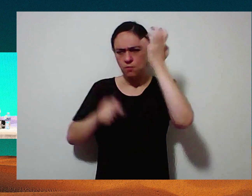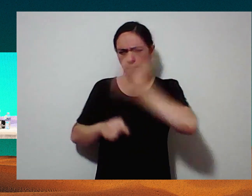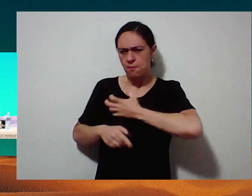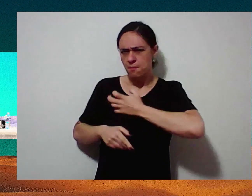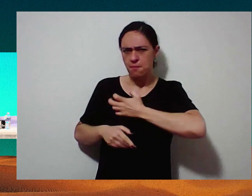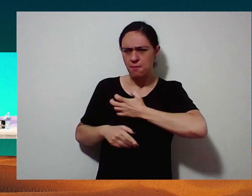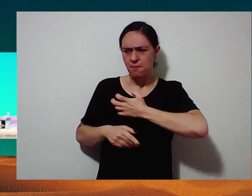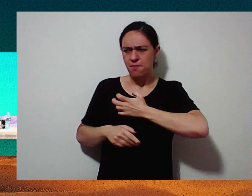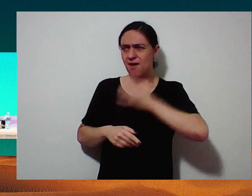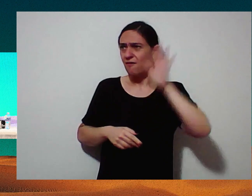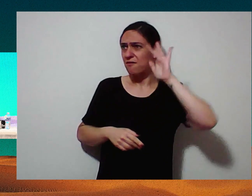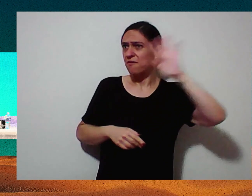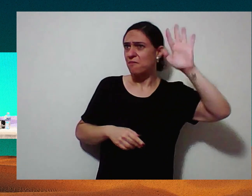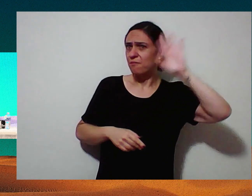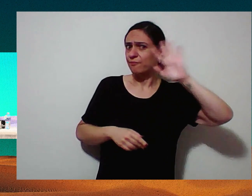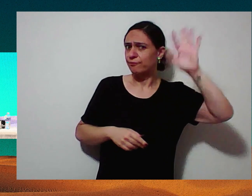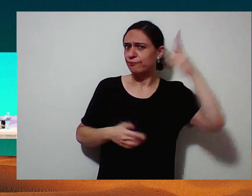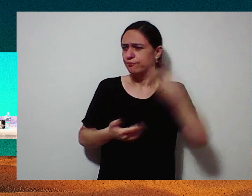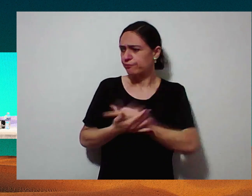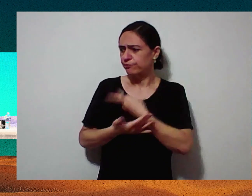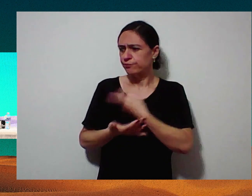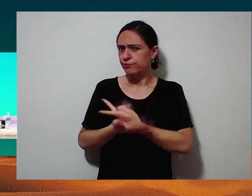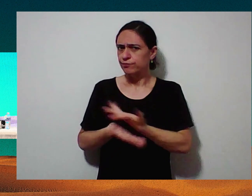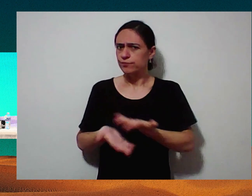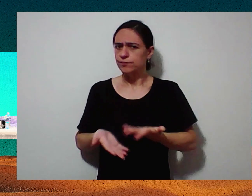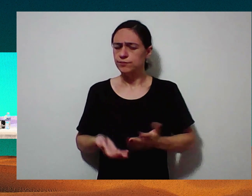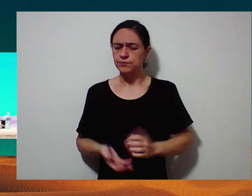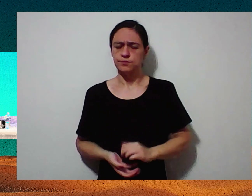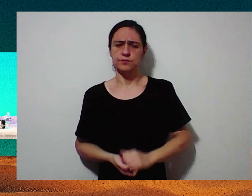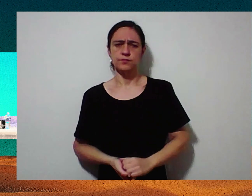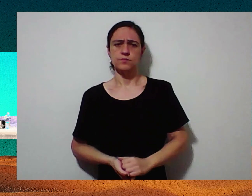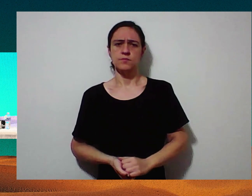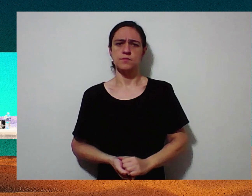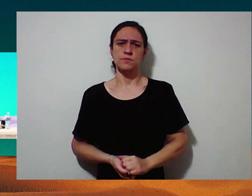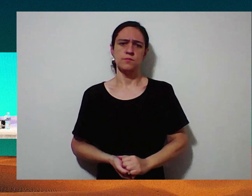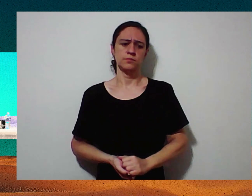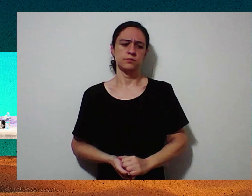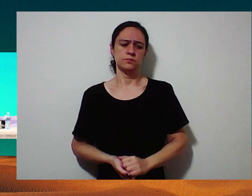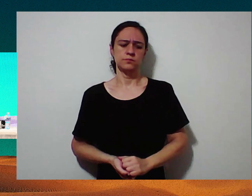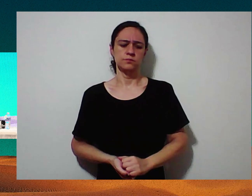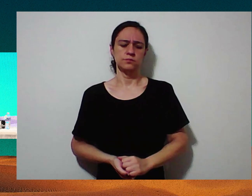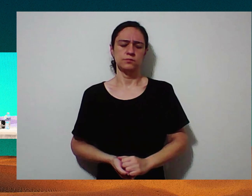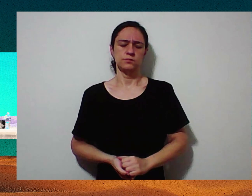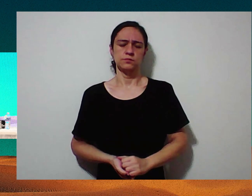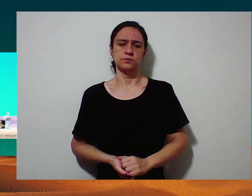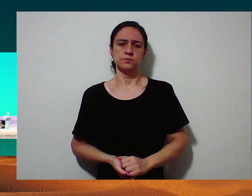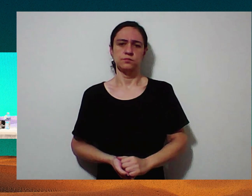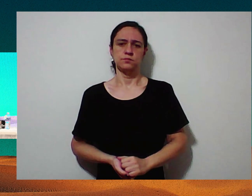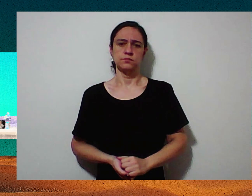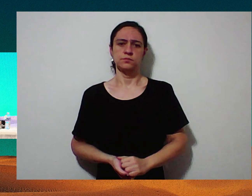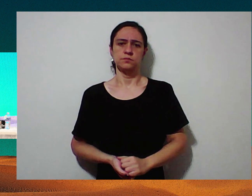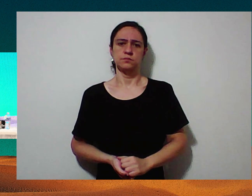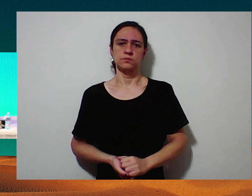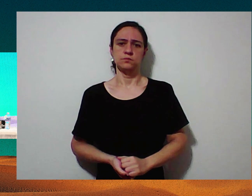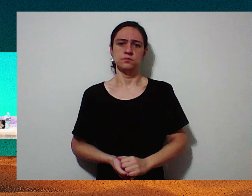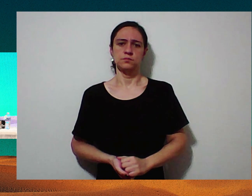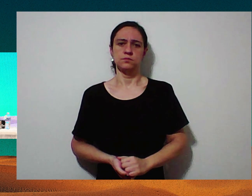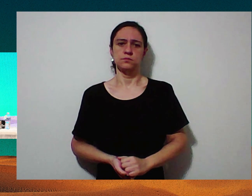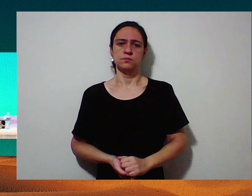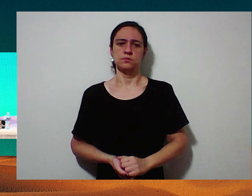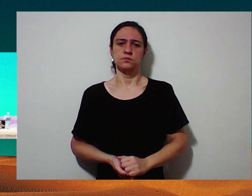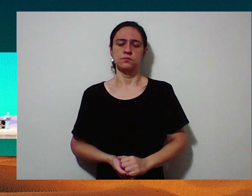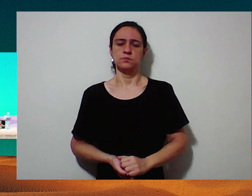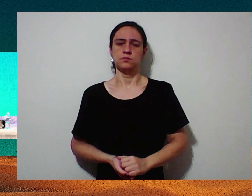Verse 1 says, why do the nations rage and the people plot the vain thing? Porque as nações estão